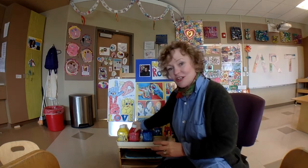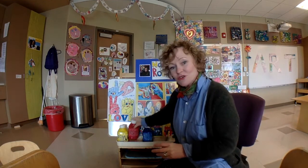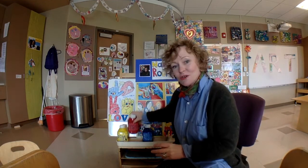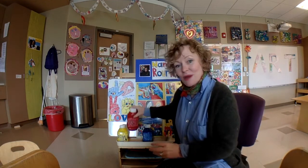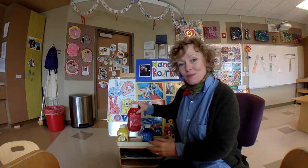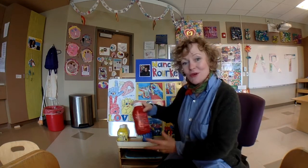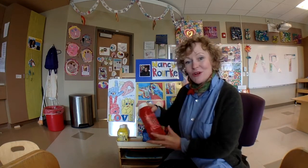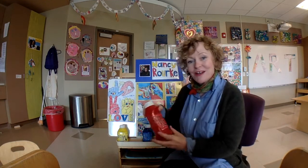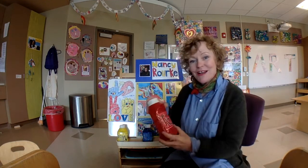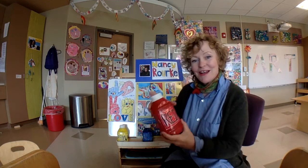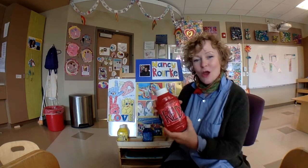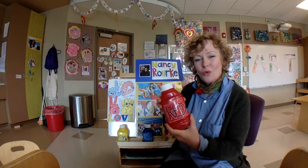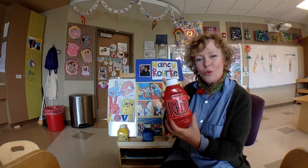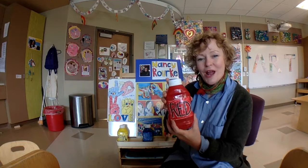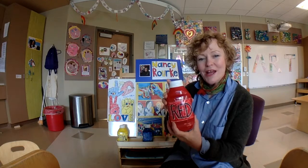And do you remember red?